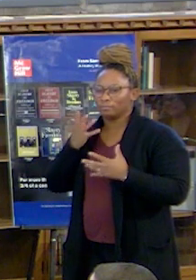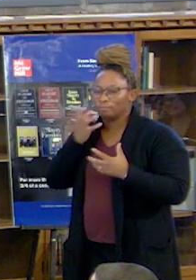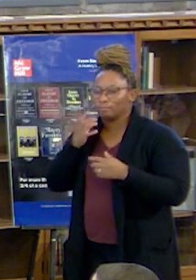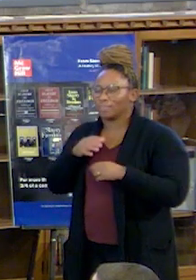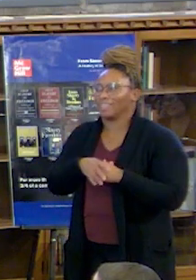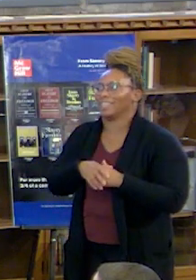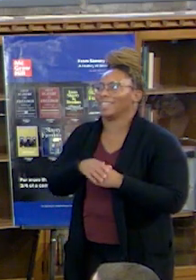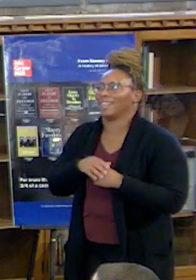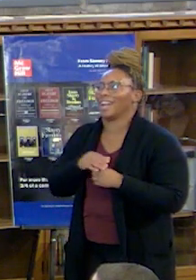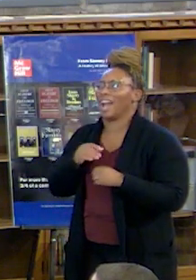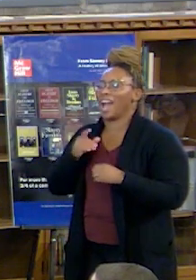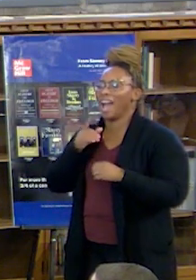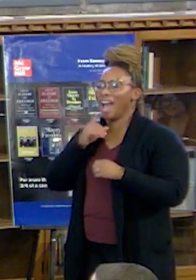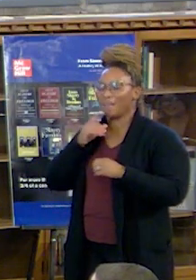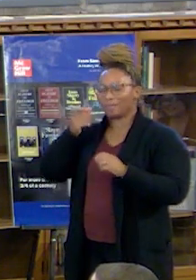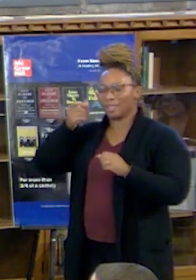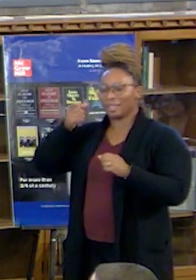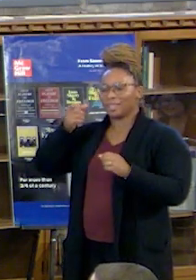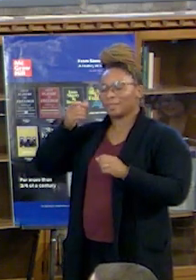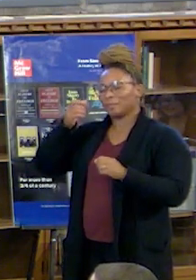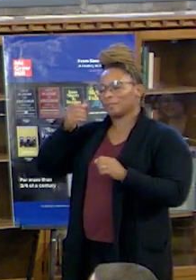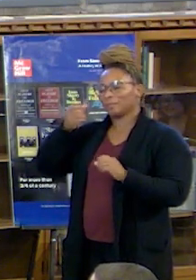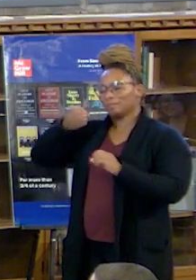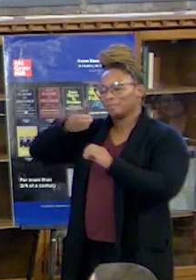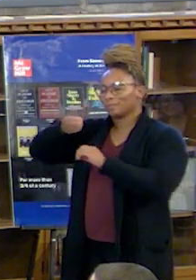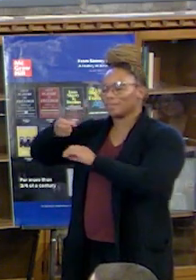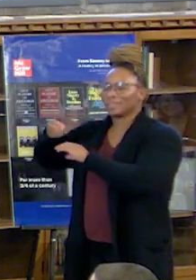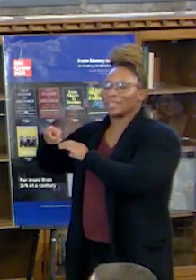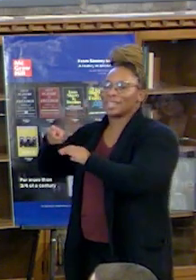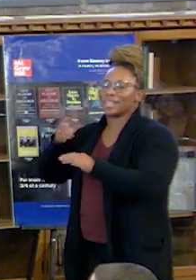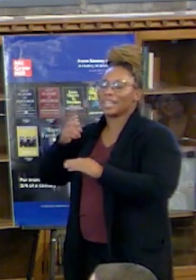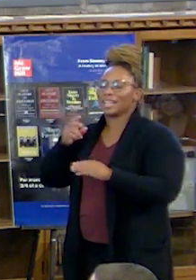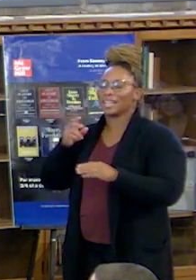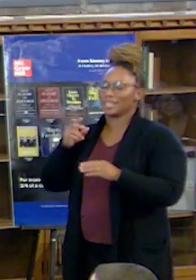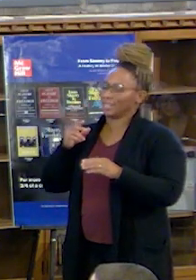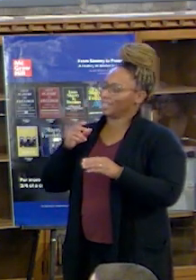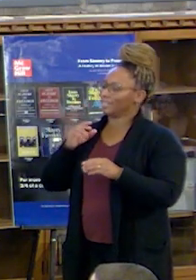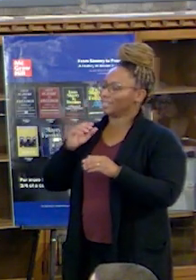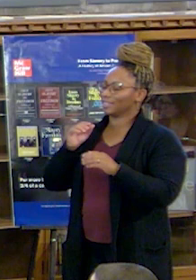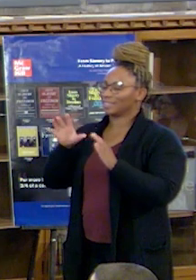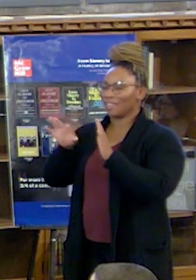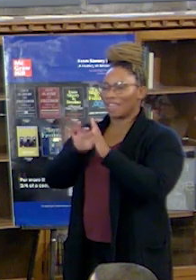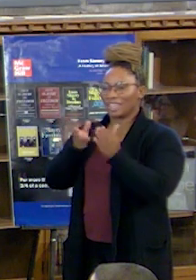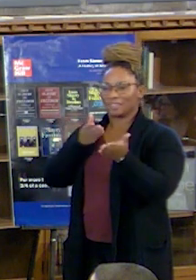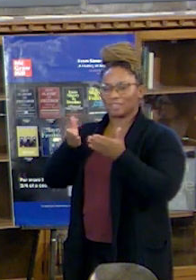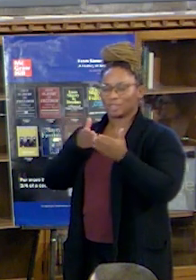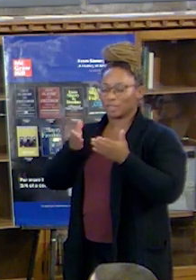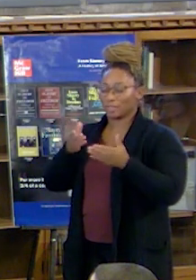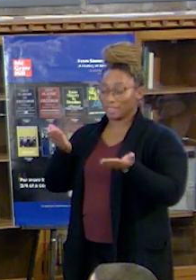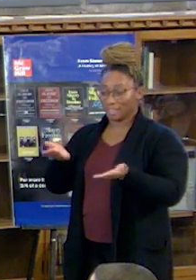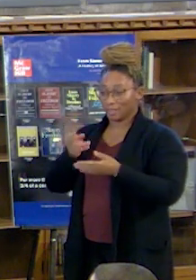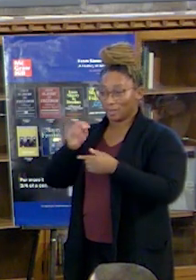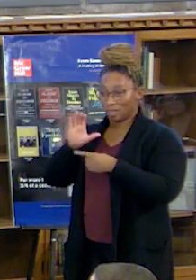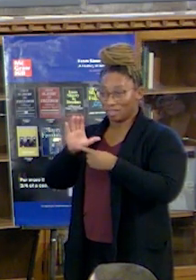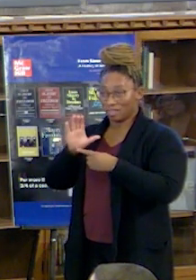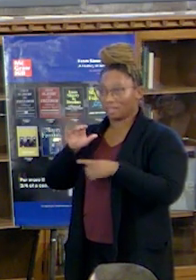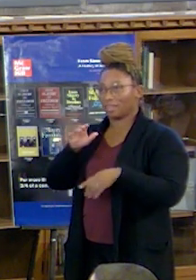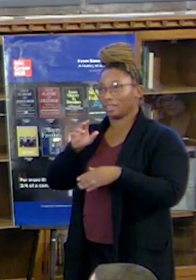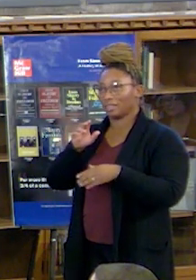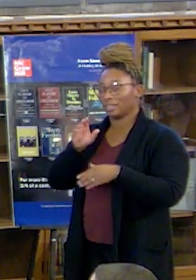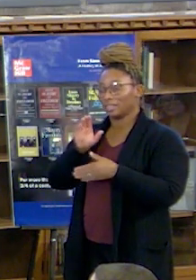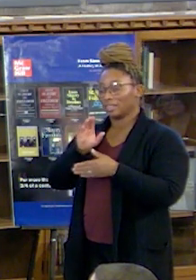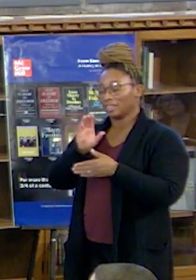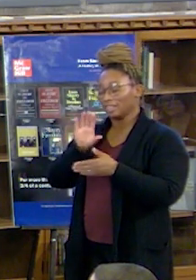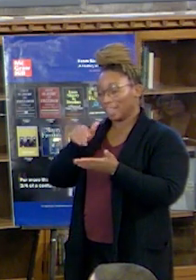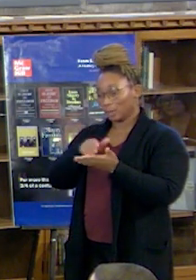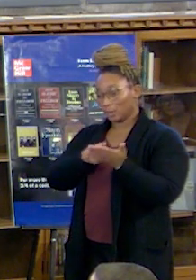forethought outwitting my draft board and the entire Selective Service establishment in North Carolina centrals James Shepard